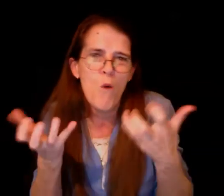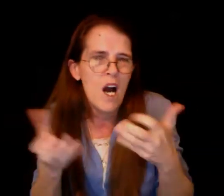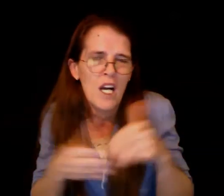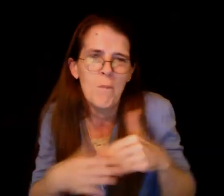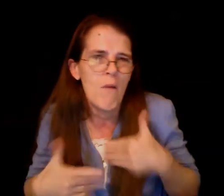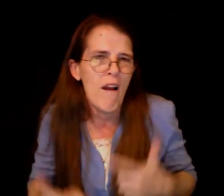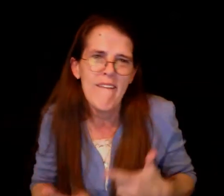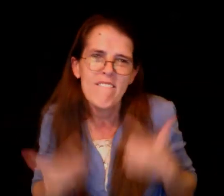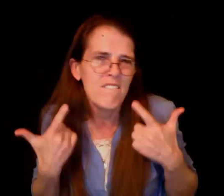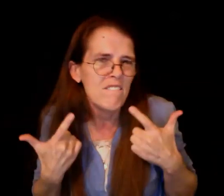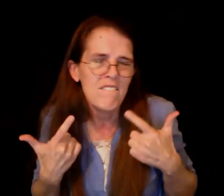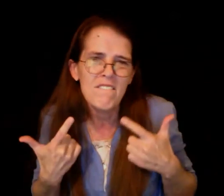That's funny.